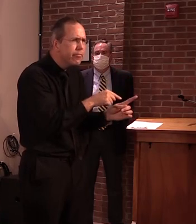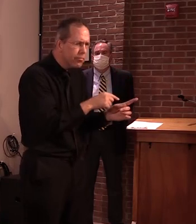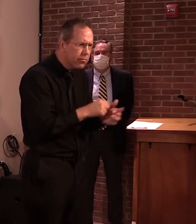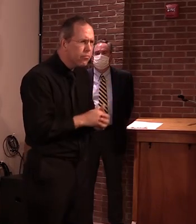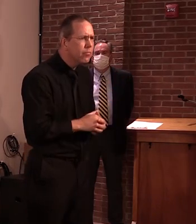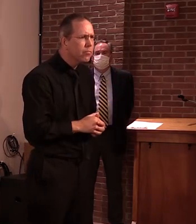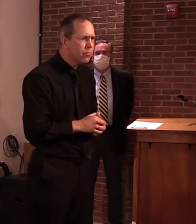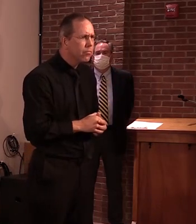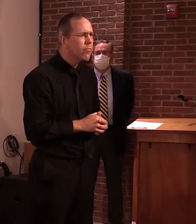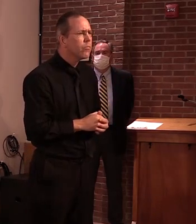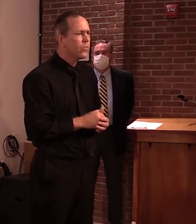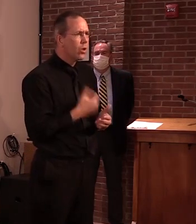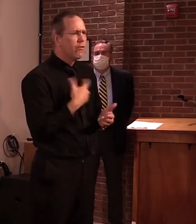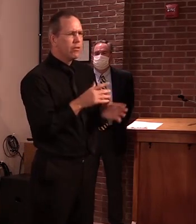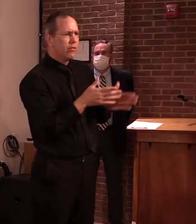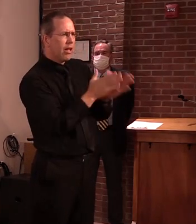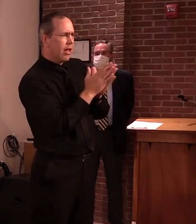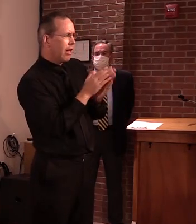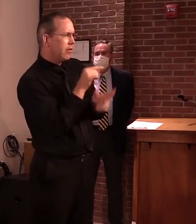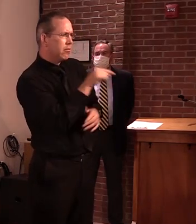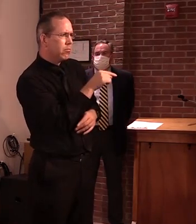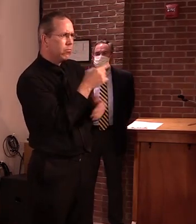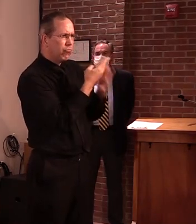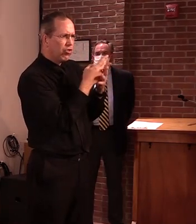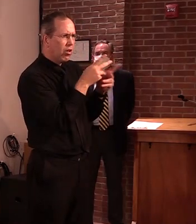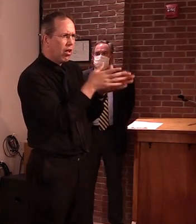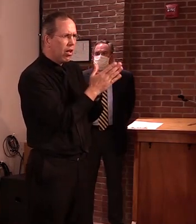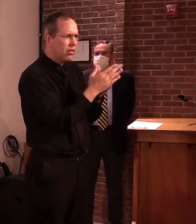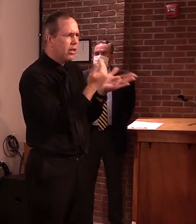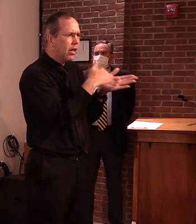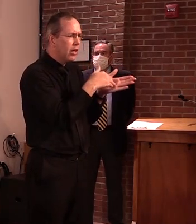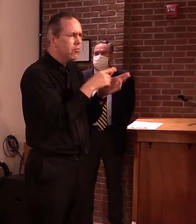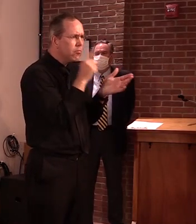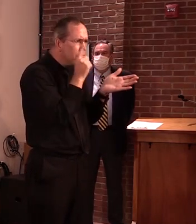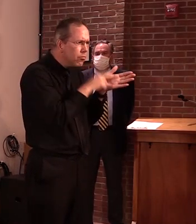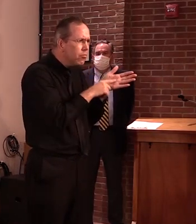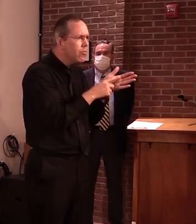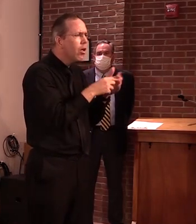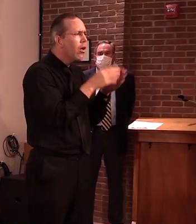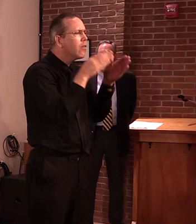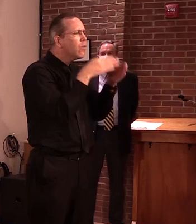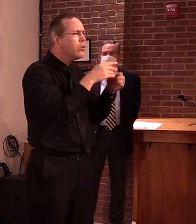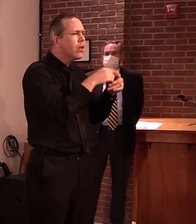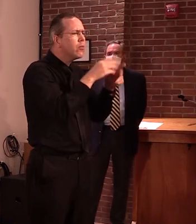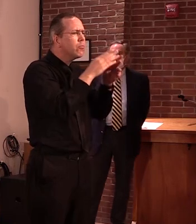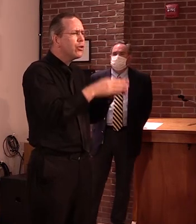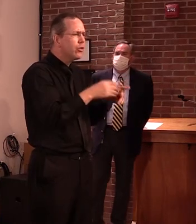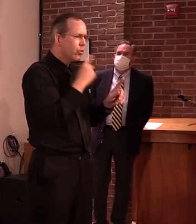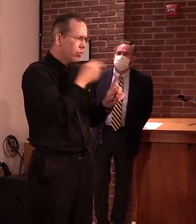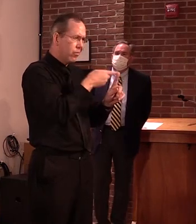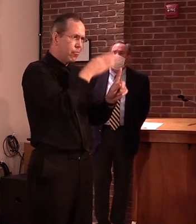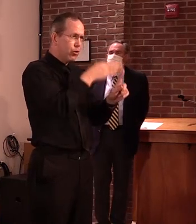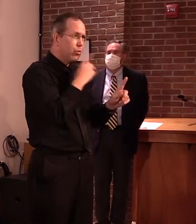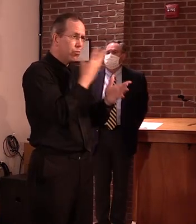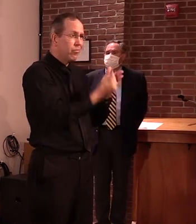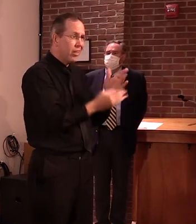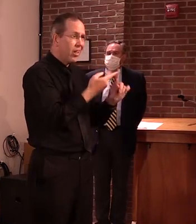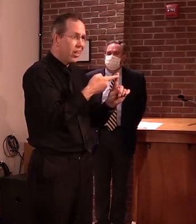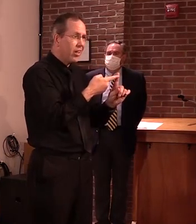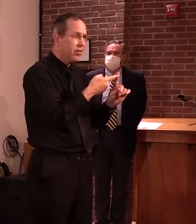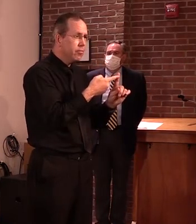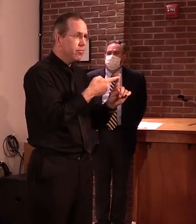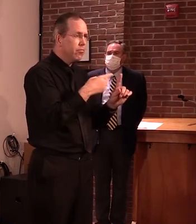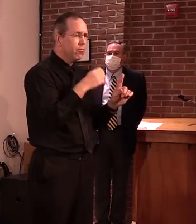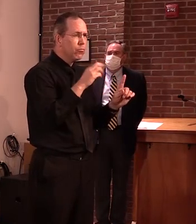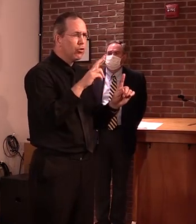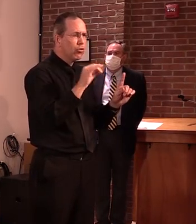but I've asked them a few weeks ago to refocus efforts more specifically on Mr. Johnson's death when I heard about this